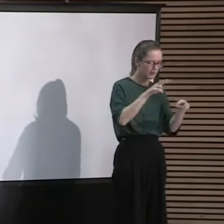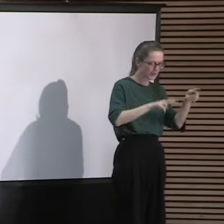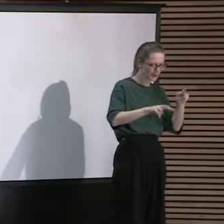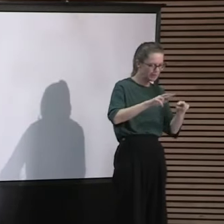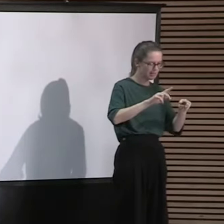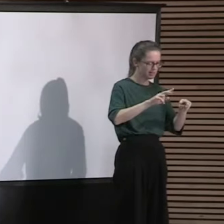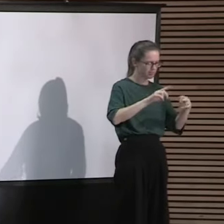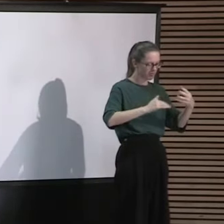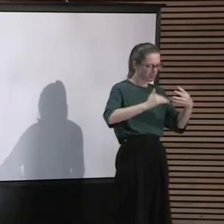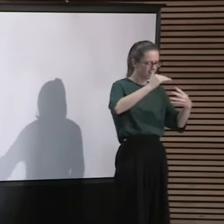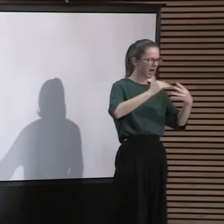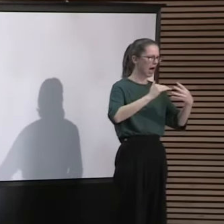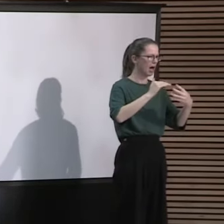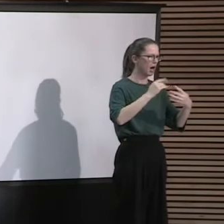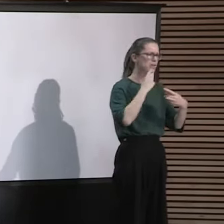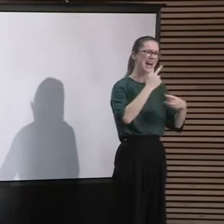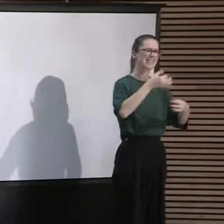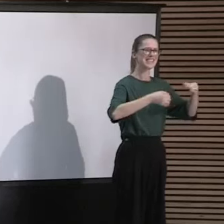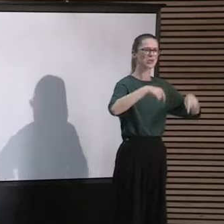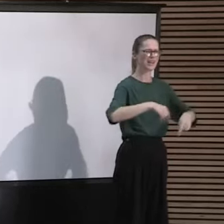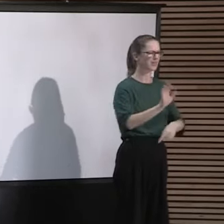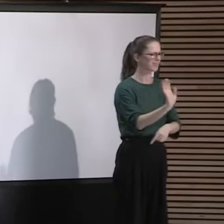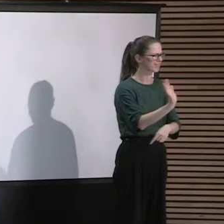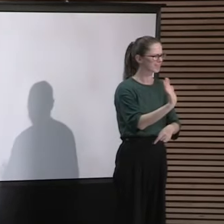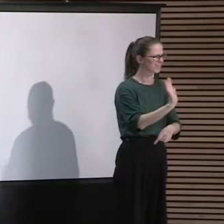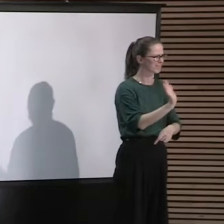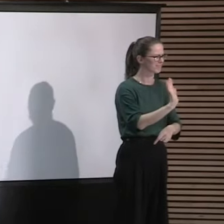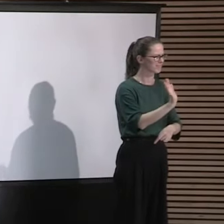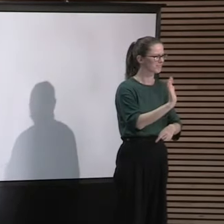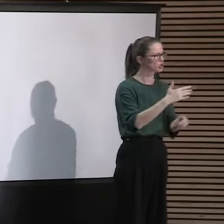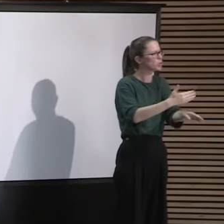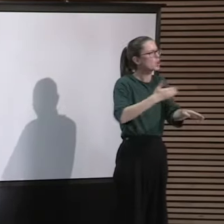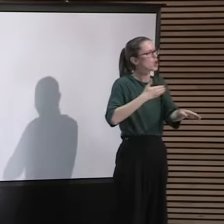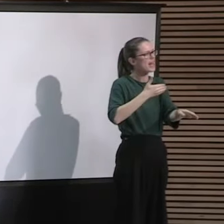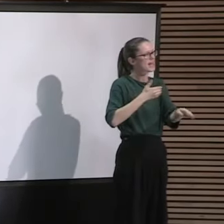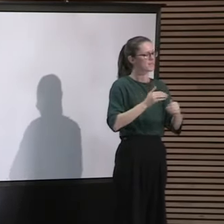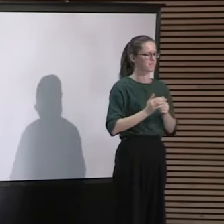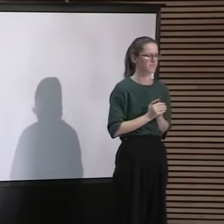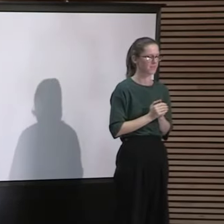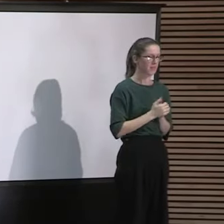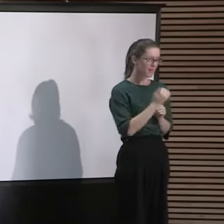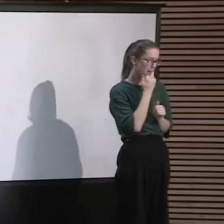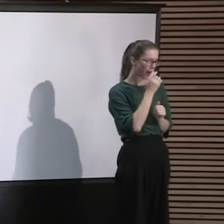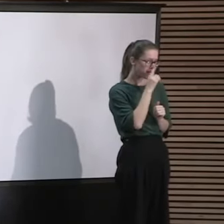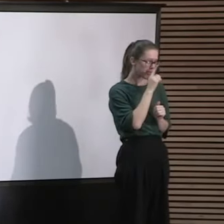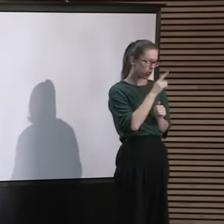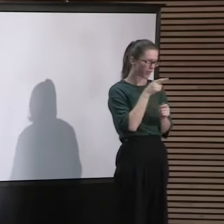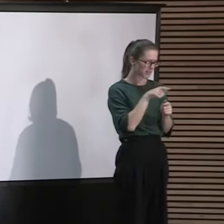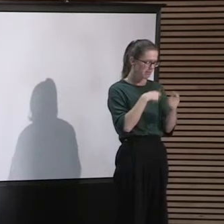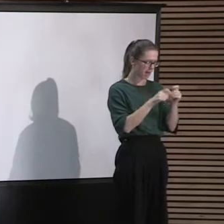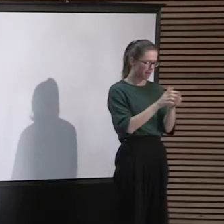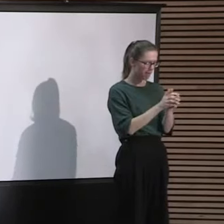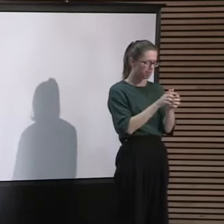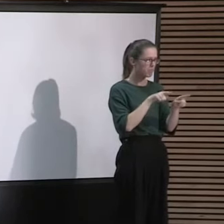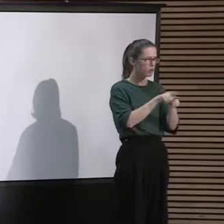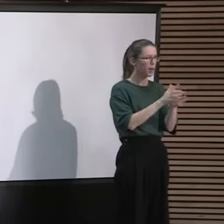levels, and I'm not going to preempt any decisions about that. I think that's still far too early. In terms of the number as to whether it ends up being the biggest, I'll hand over